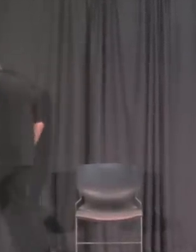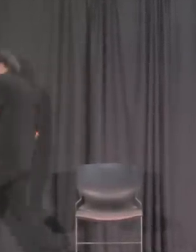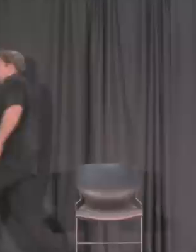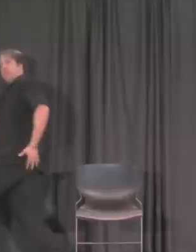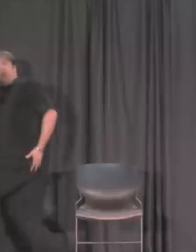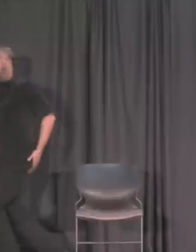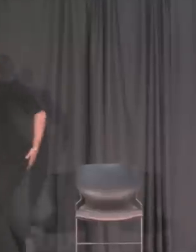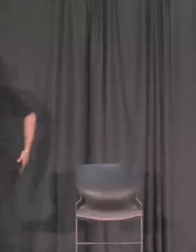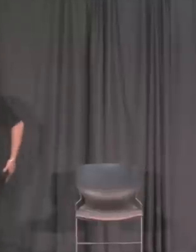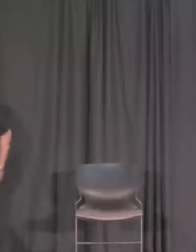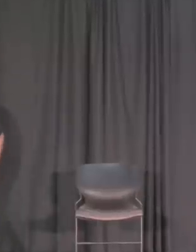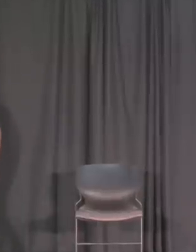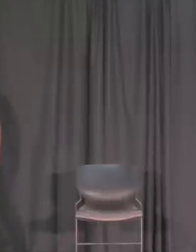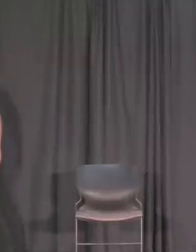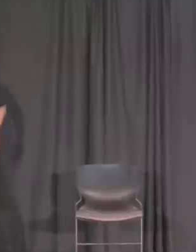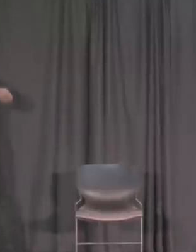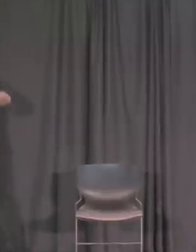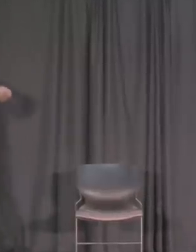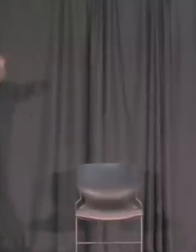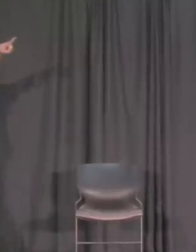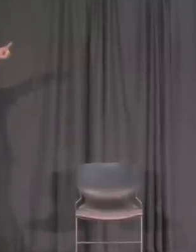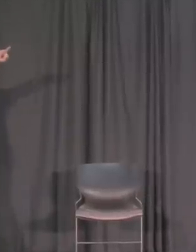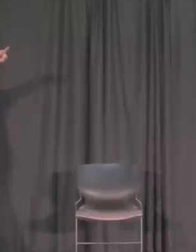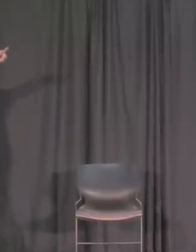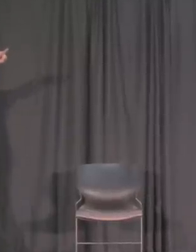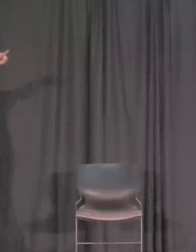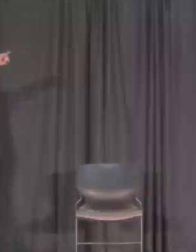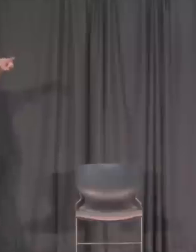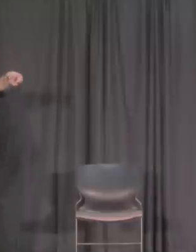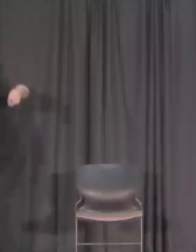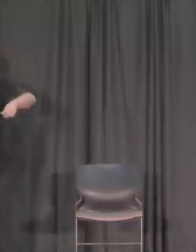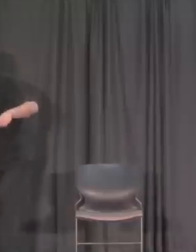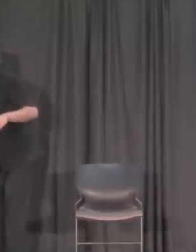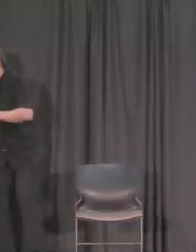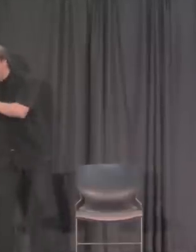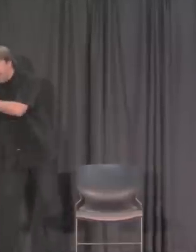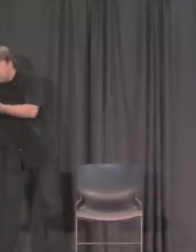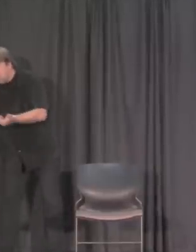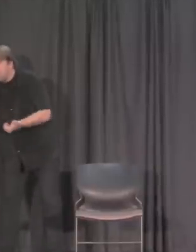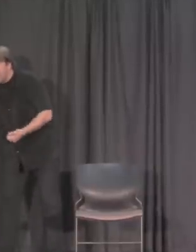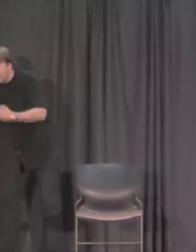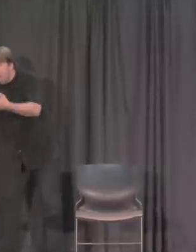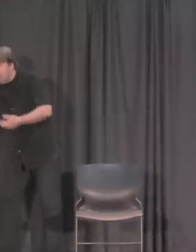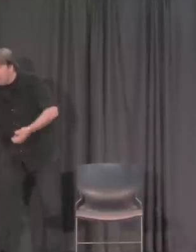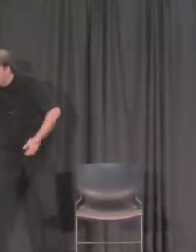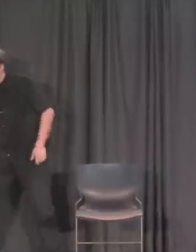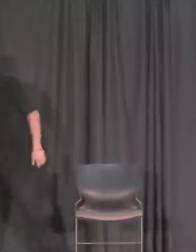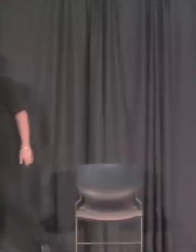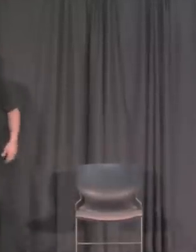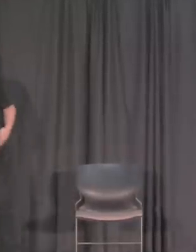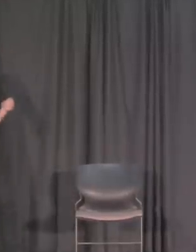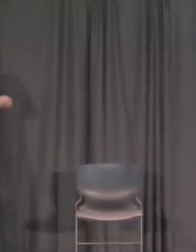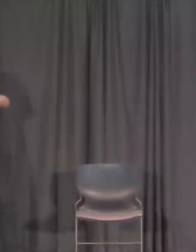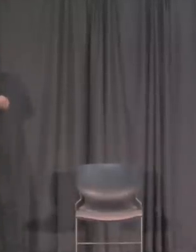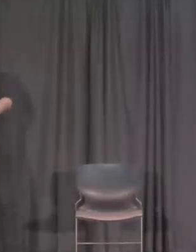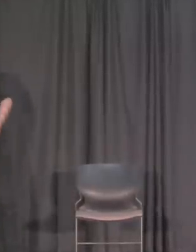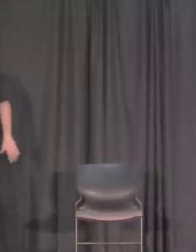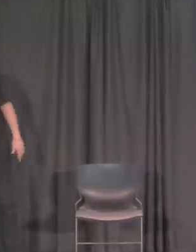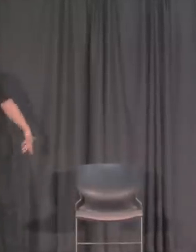Look at me! Oh, hold on, Mom, hold on. There's a deaf car up ahead. "How do you know it's a deaf car?" "Oh, the